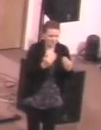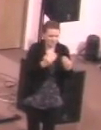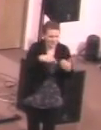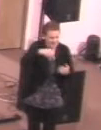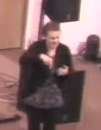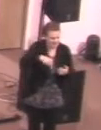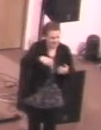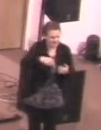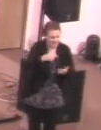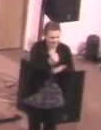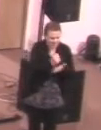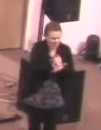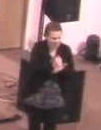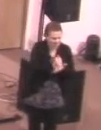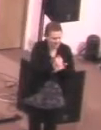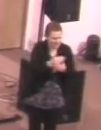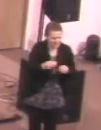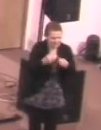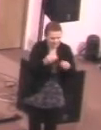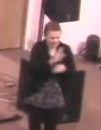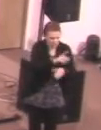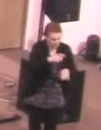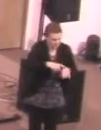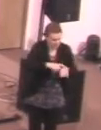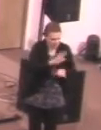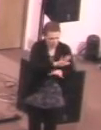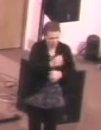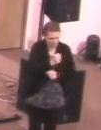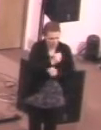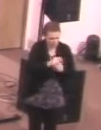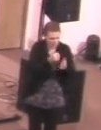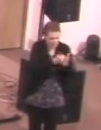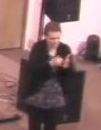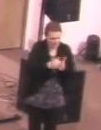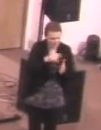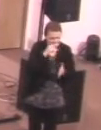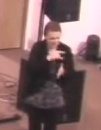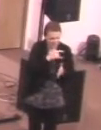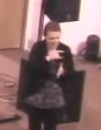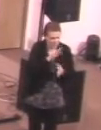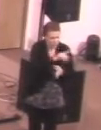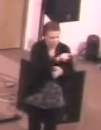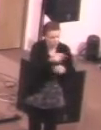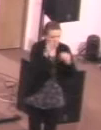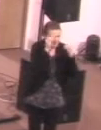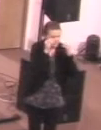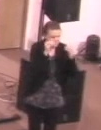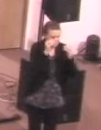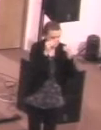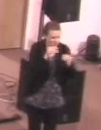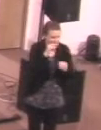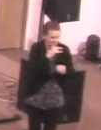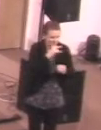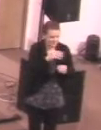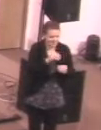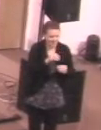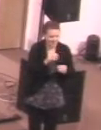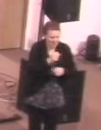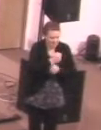you still give of your time and your love to these kids. And that's exactly what you do, is you're teaching them and you're loving them and you're